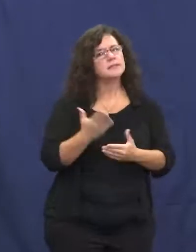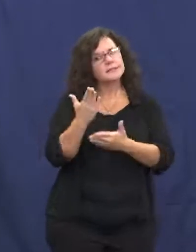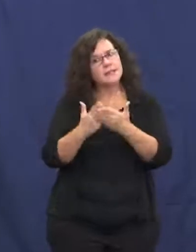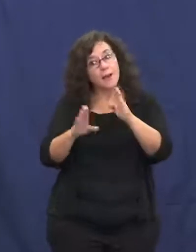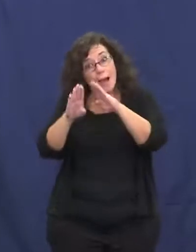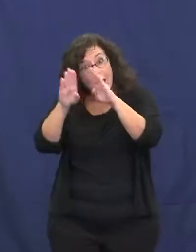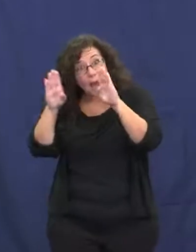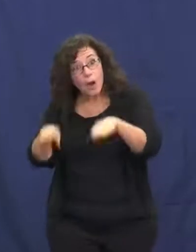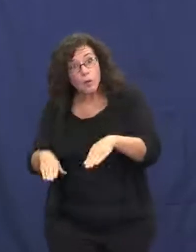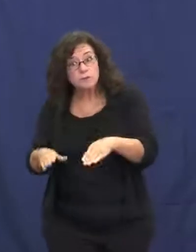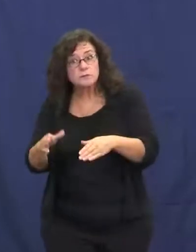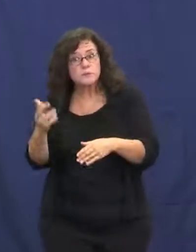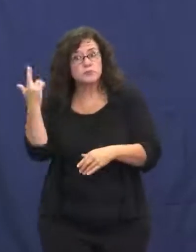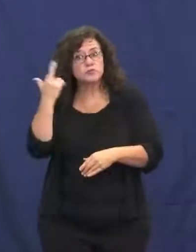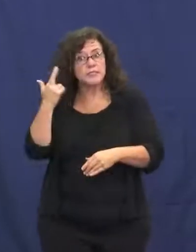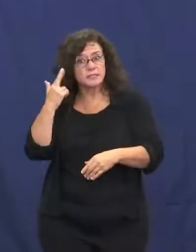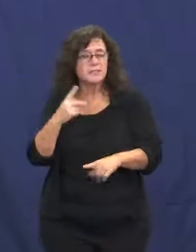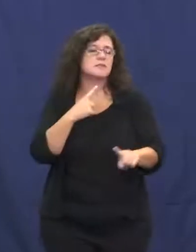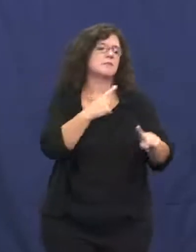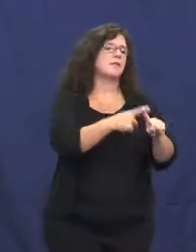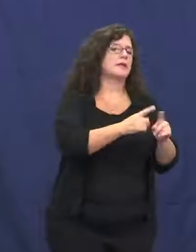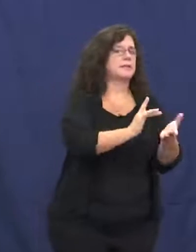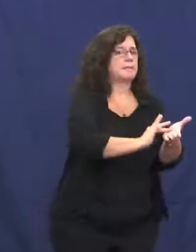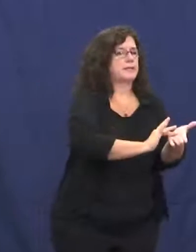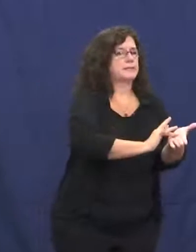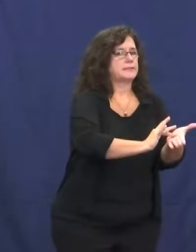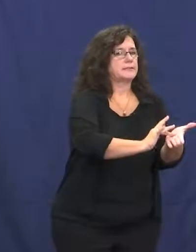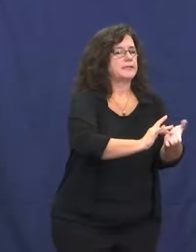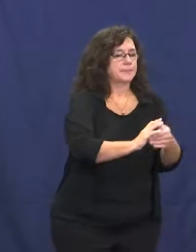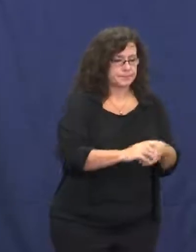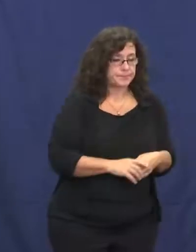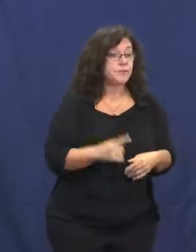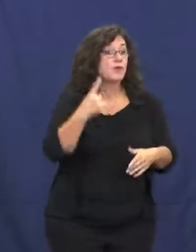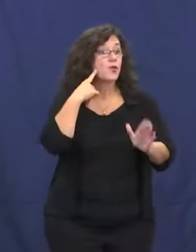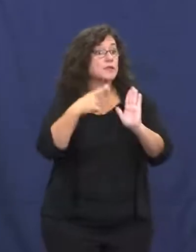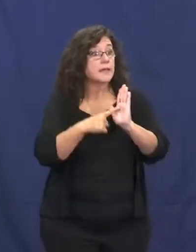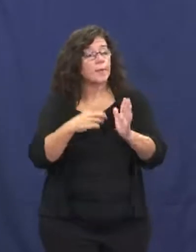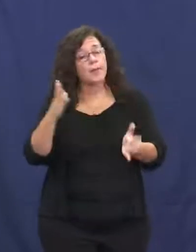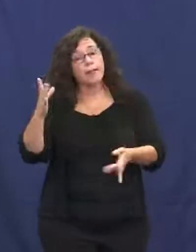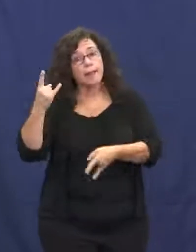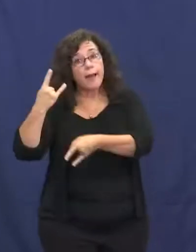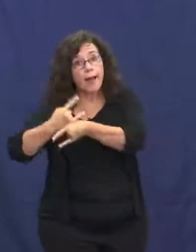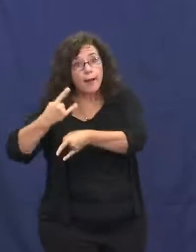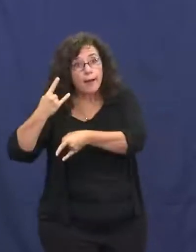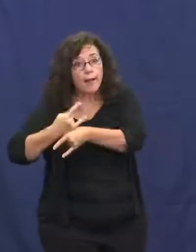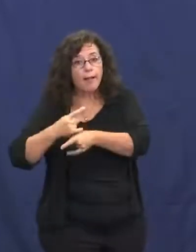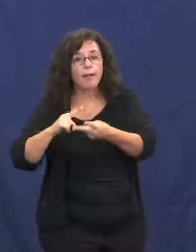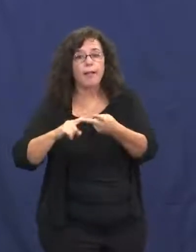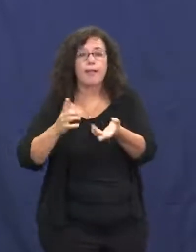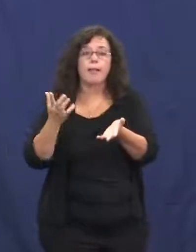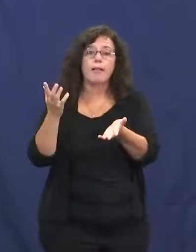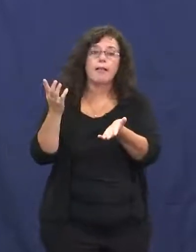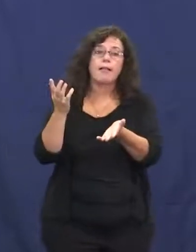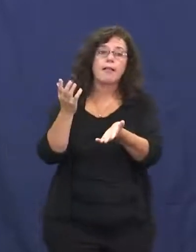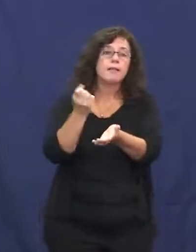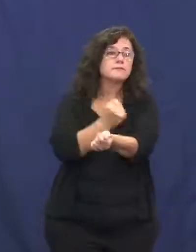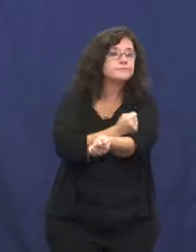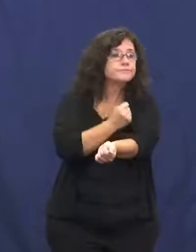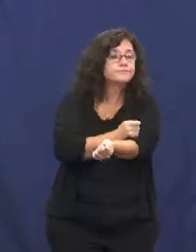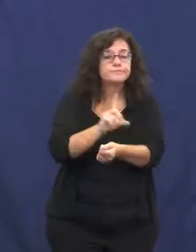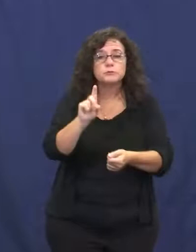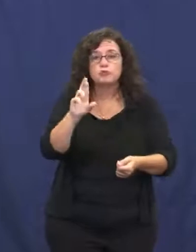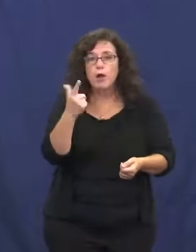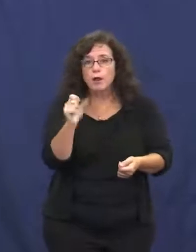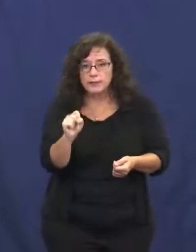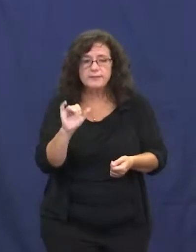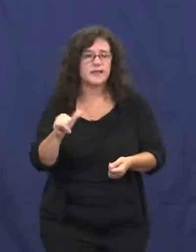have medication-related reasons. For example, at home, alcohol and drugs can be a reason for individuals to fall.